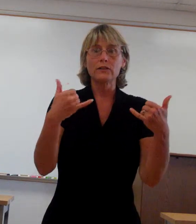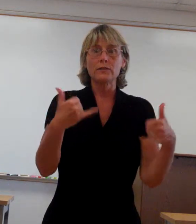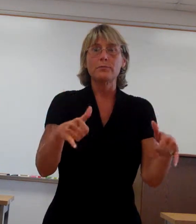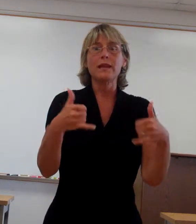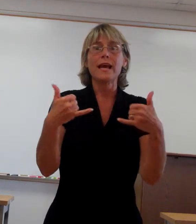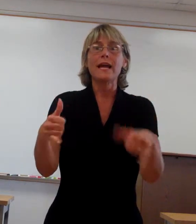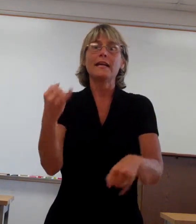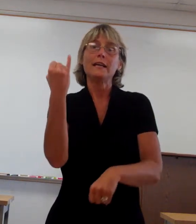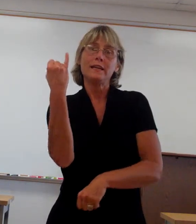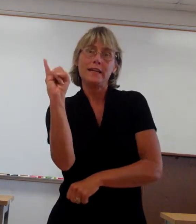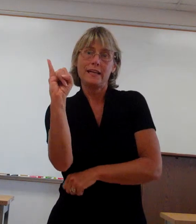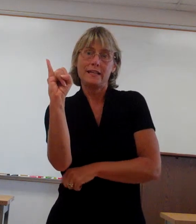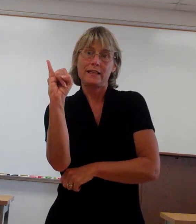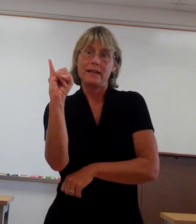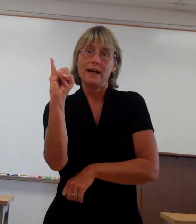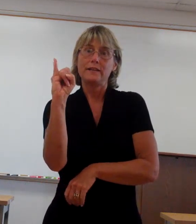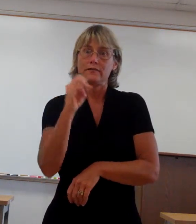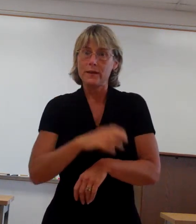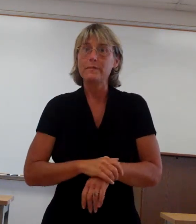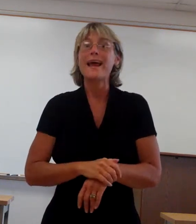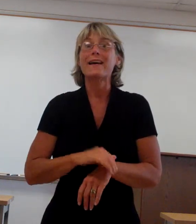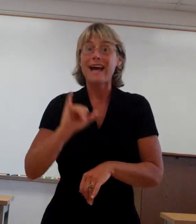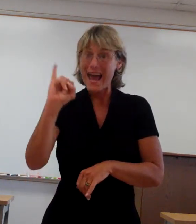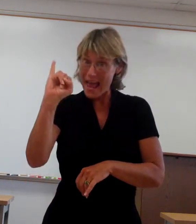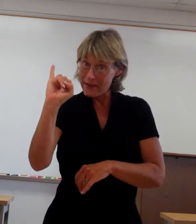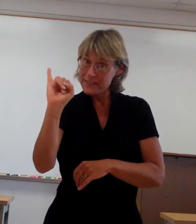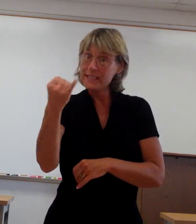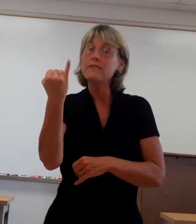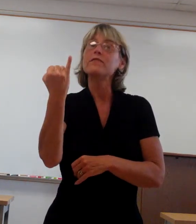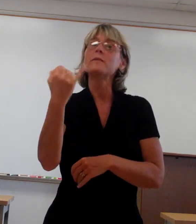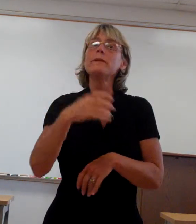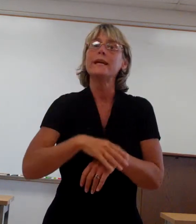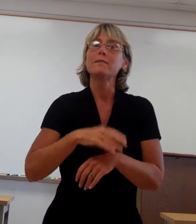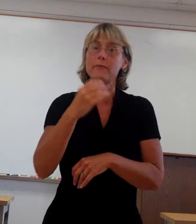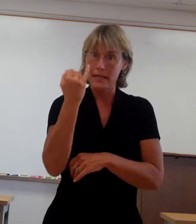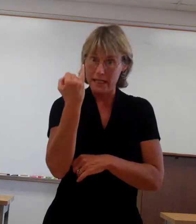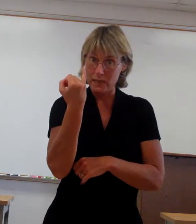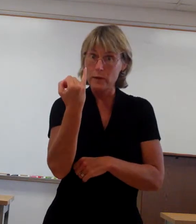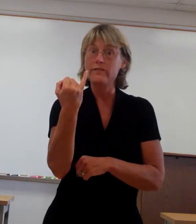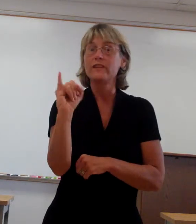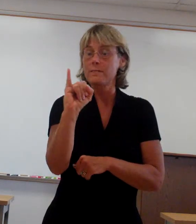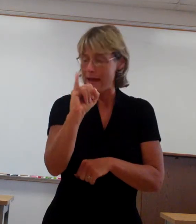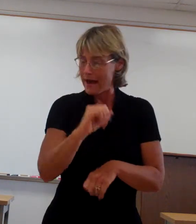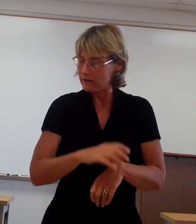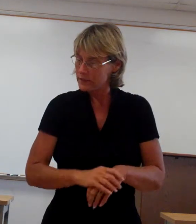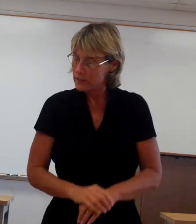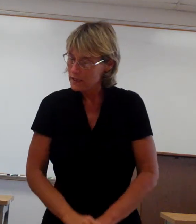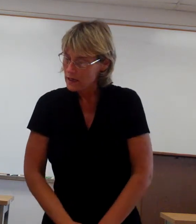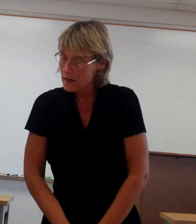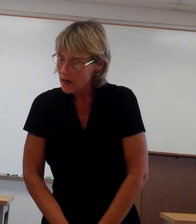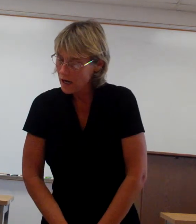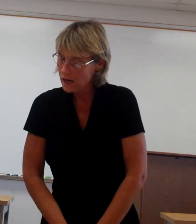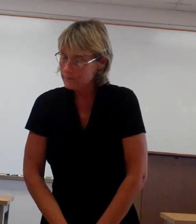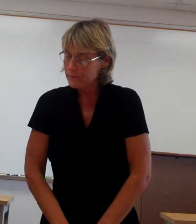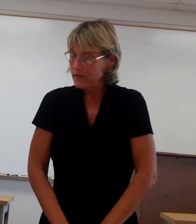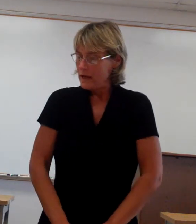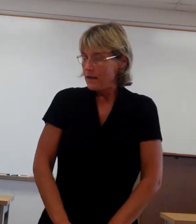do playing, and you flip it out. I have seen it flip in, but here we flip out.